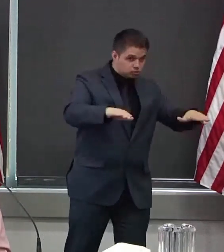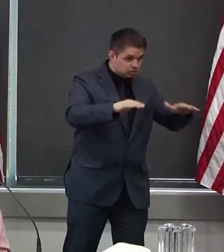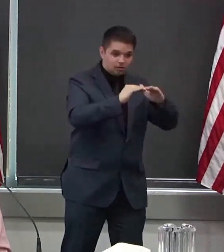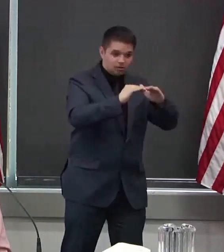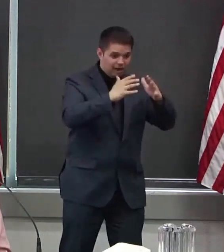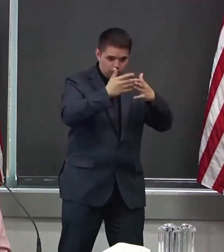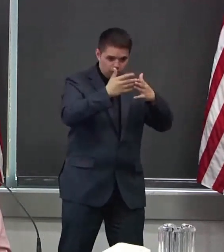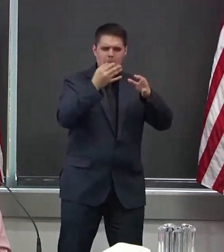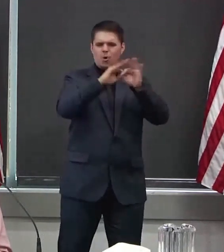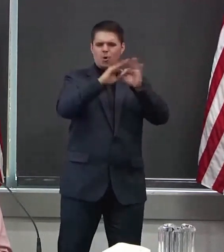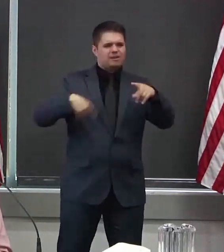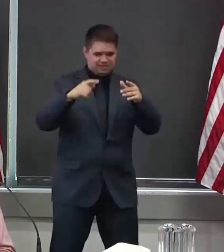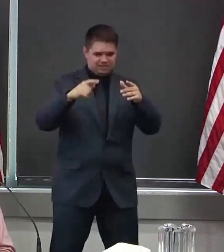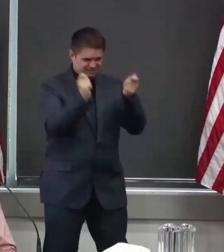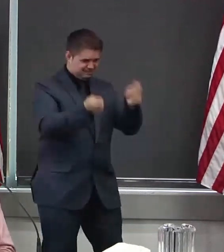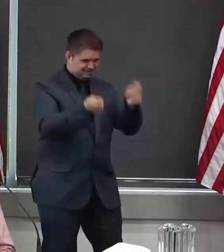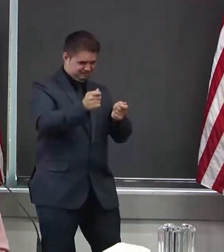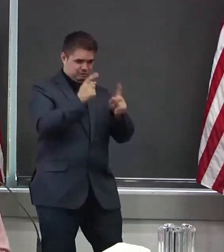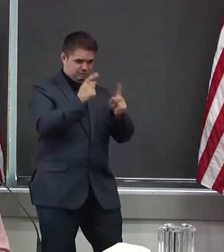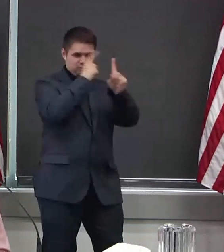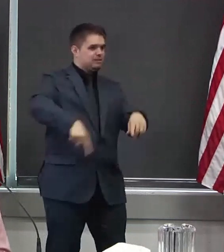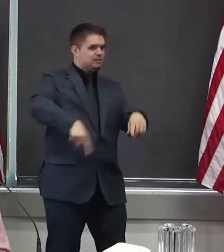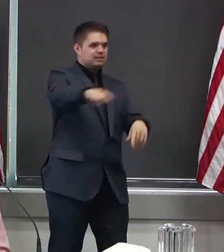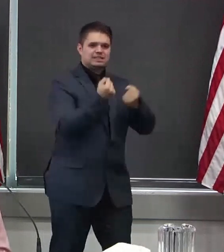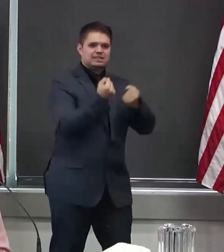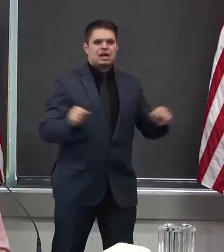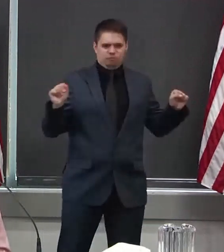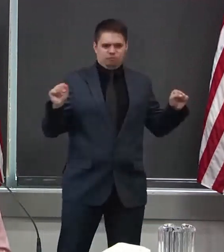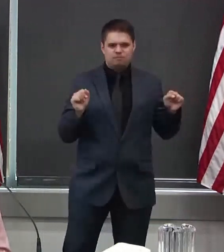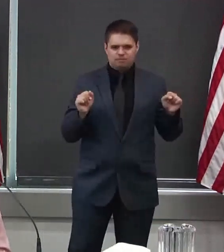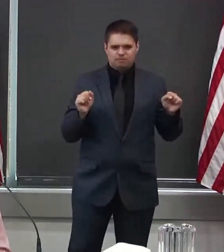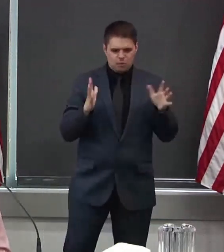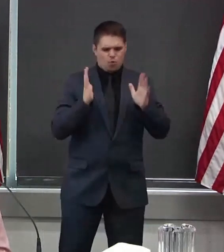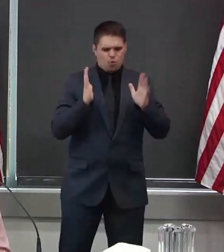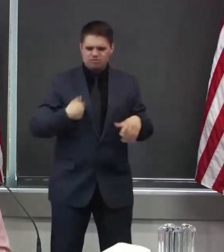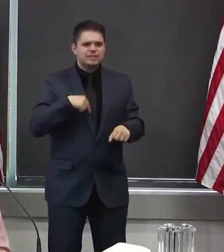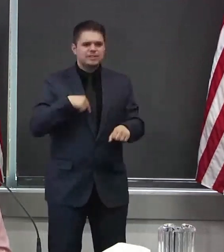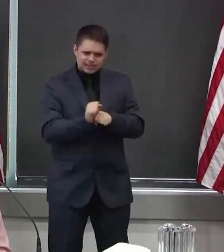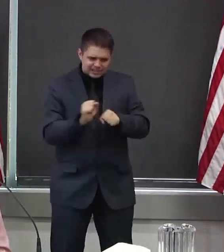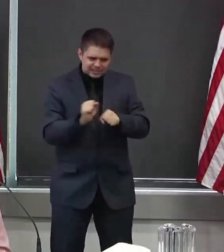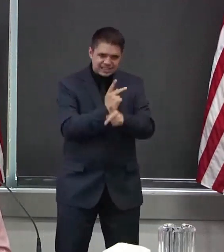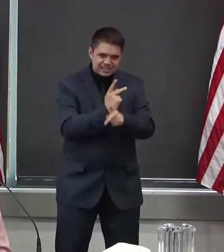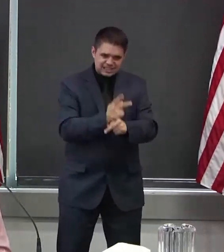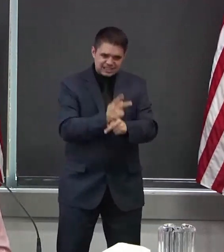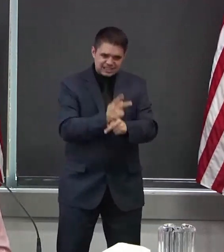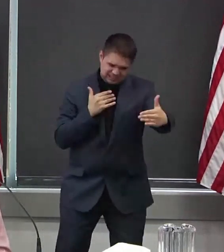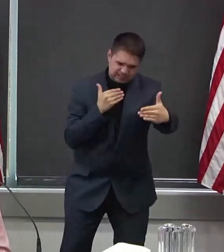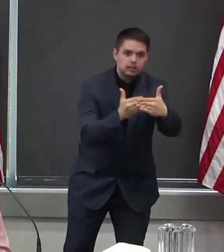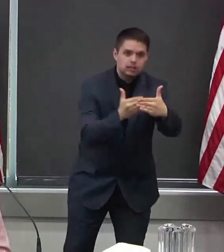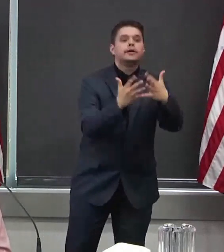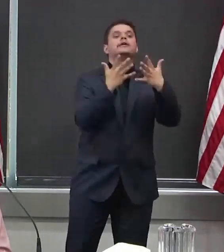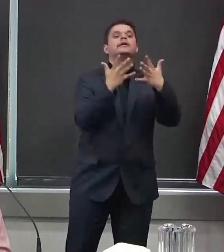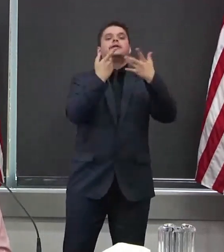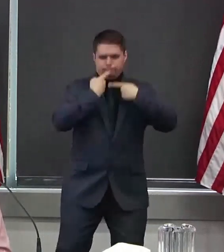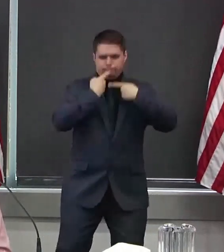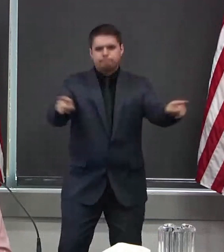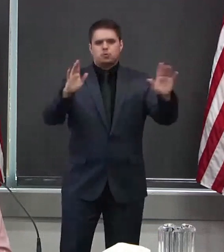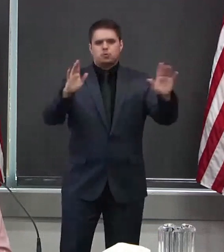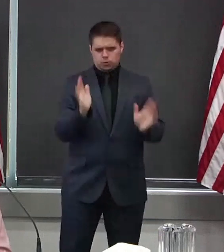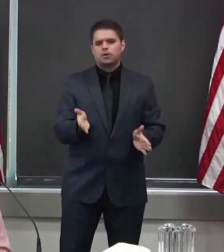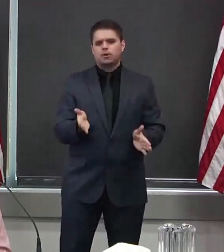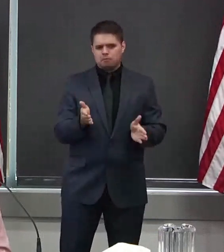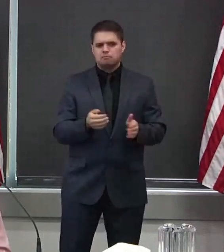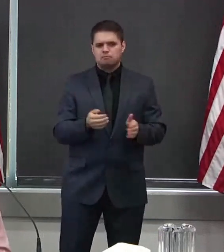reevaluate and readjust that guidance probably up until the time we think school may start. And that's a new normal for us,